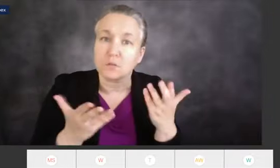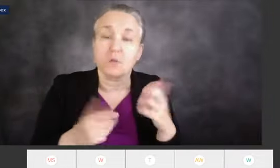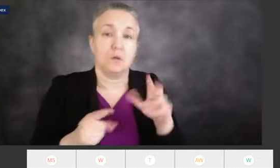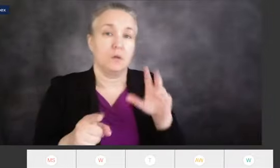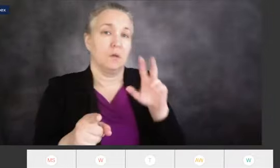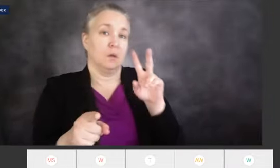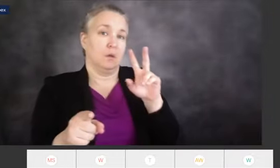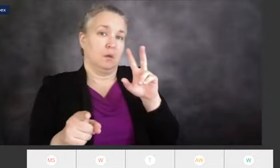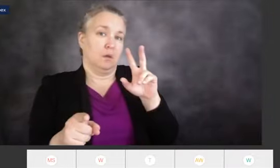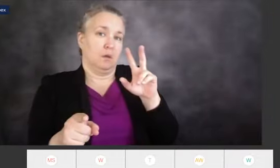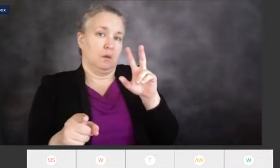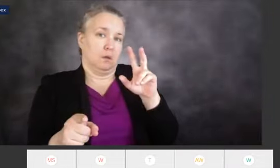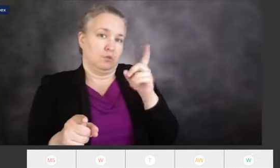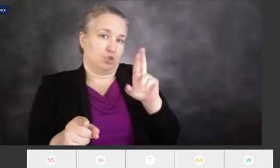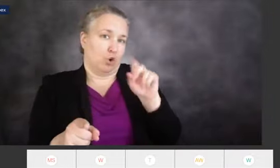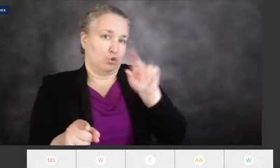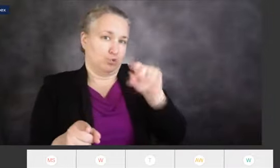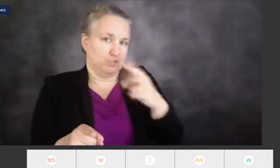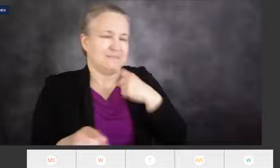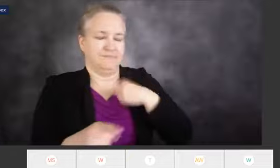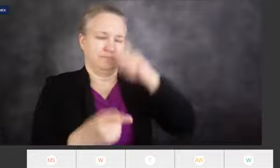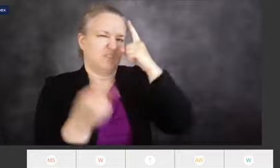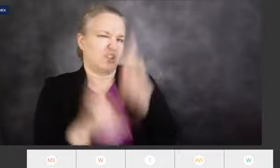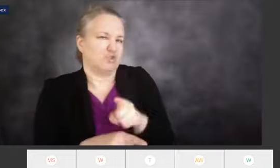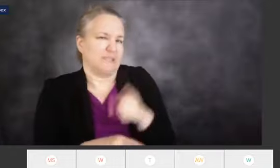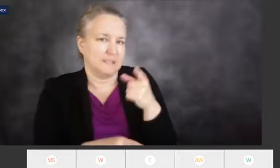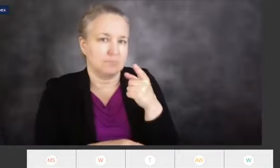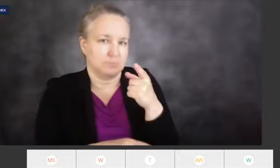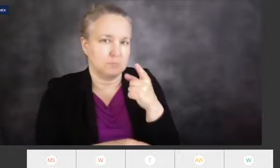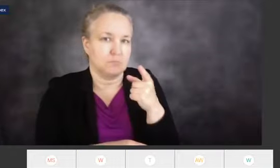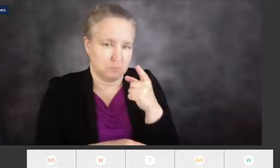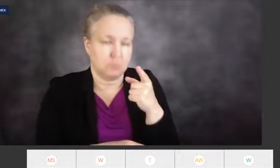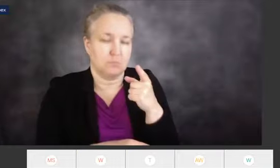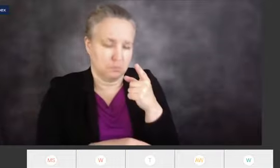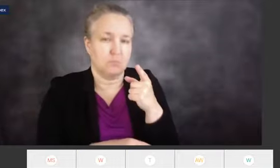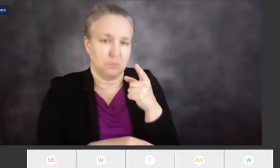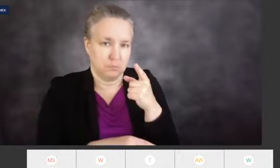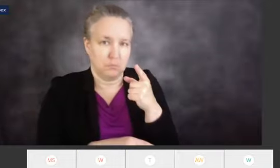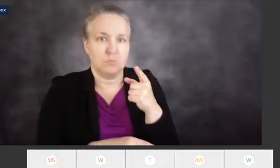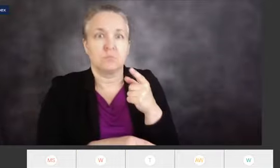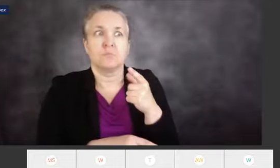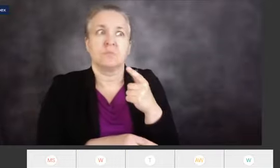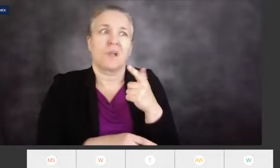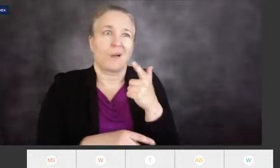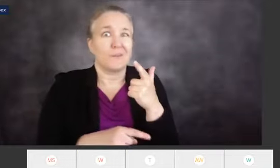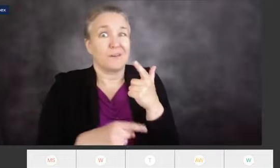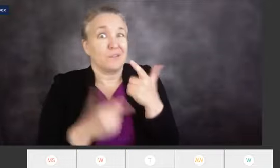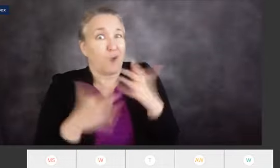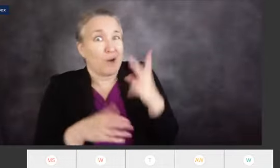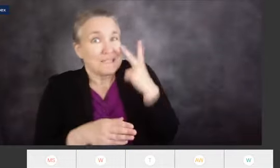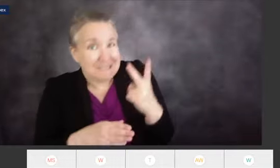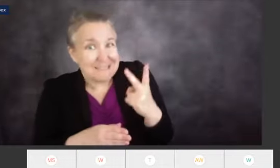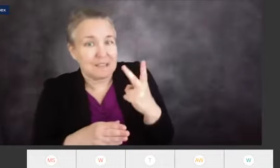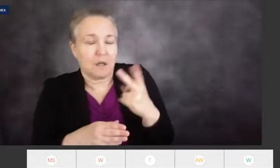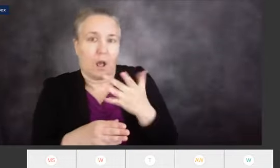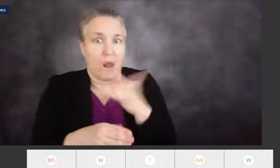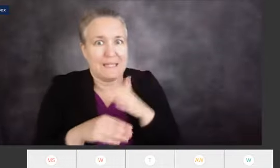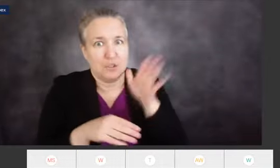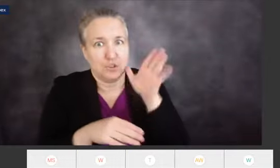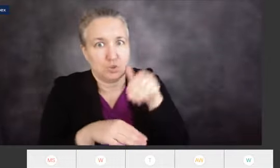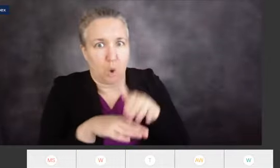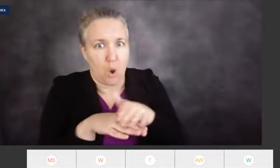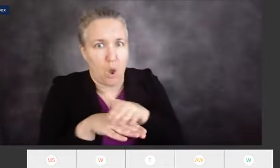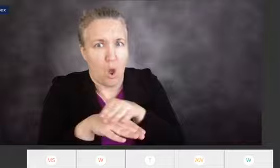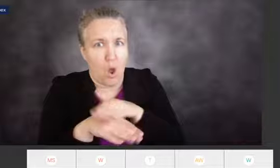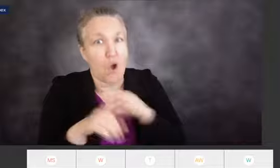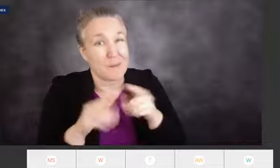As I said earlier in this briefing, we've been seeing a thankfully slow but steady increase in our